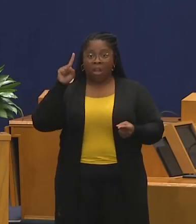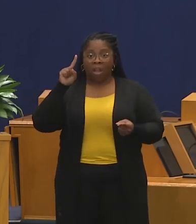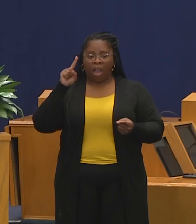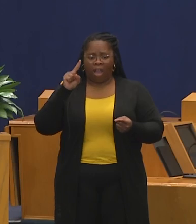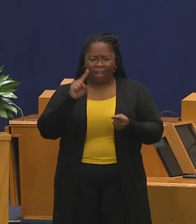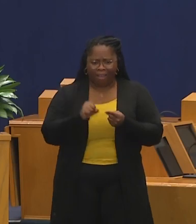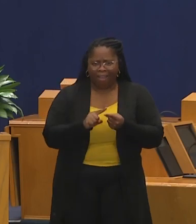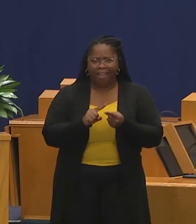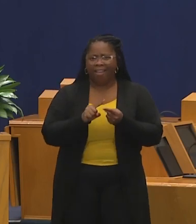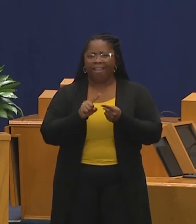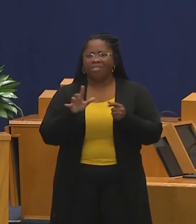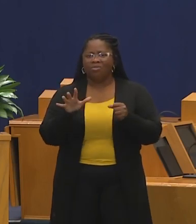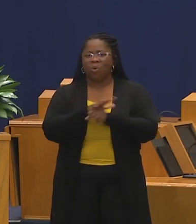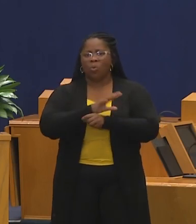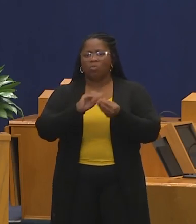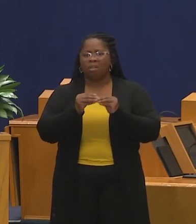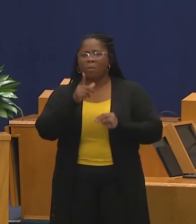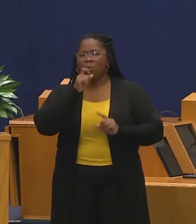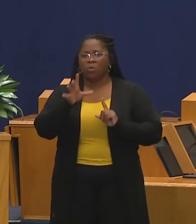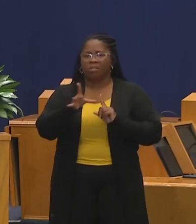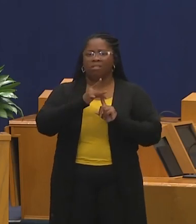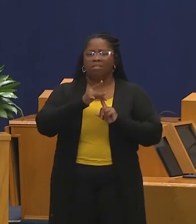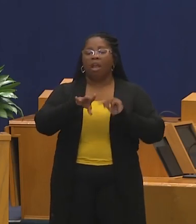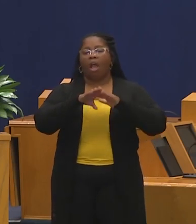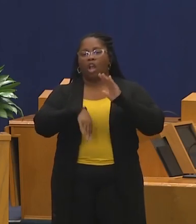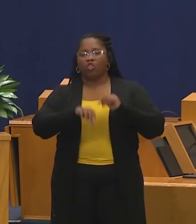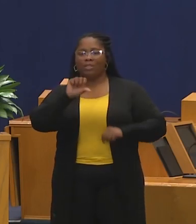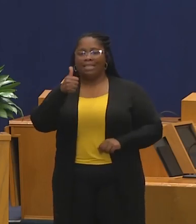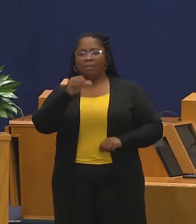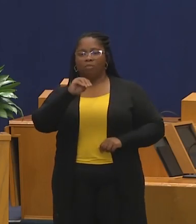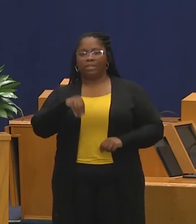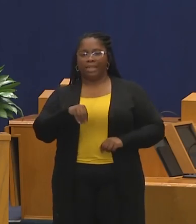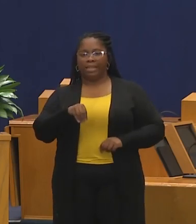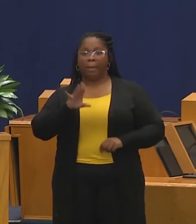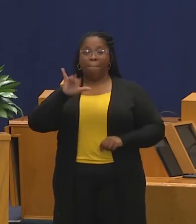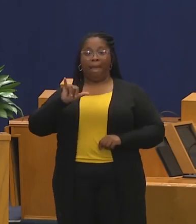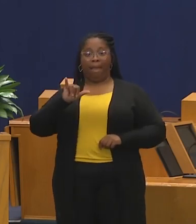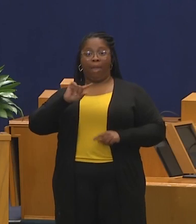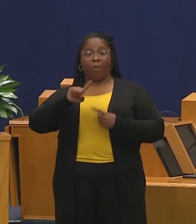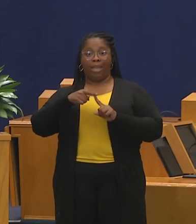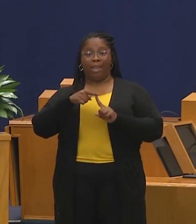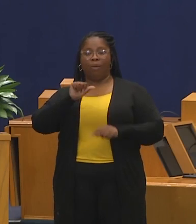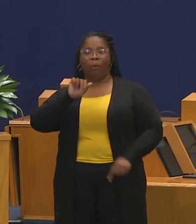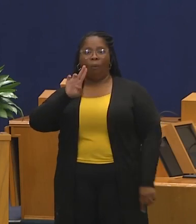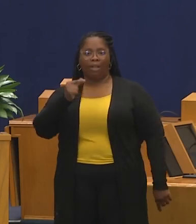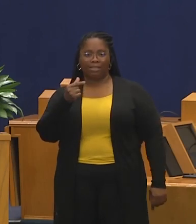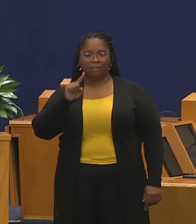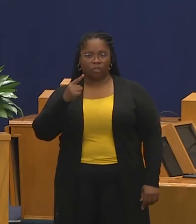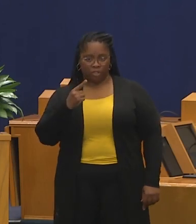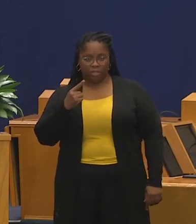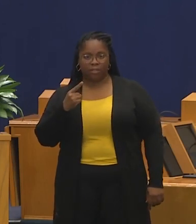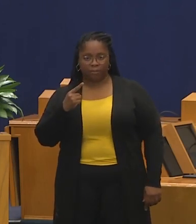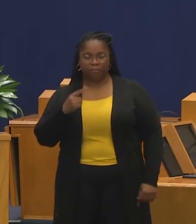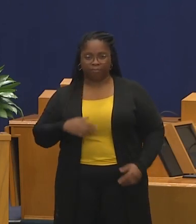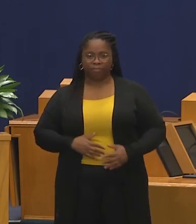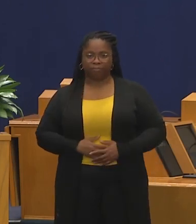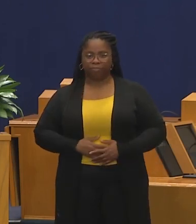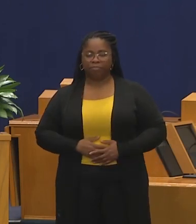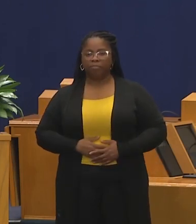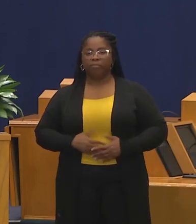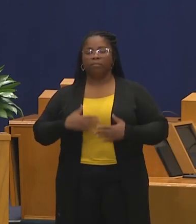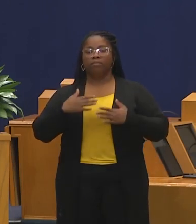that the total number of people infected would be less than 10% by August 1st. Given that we know that physical